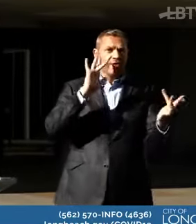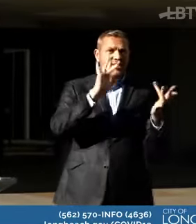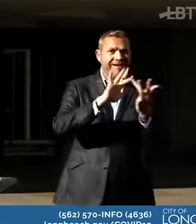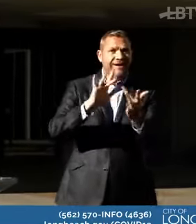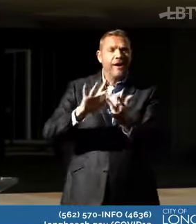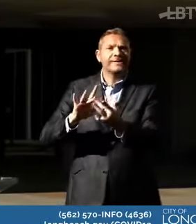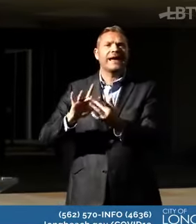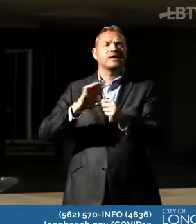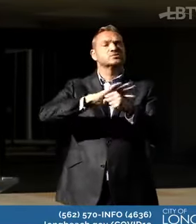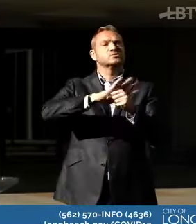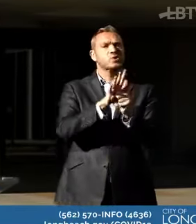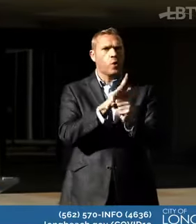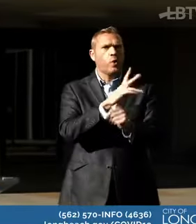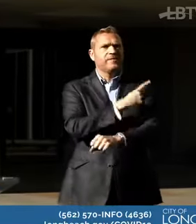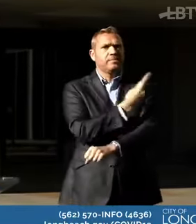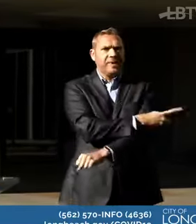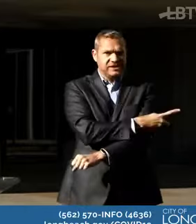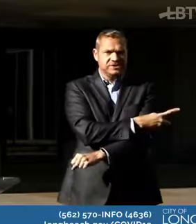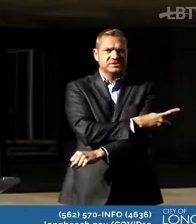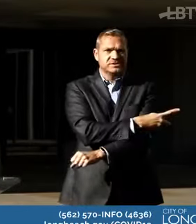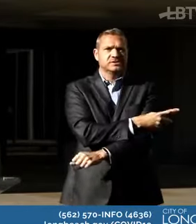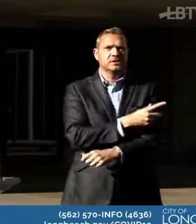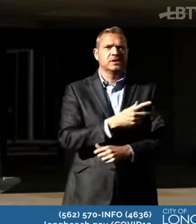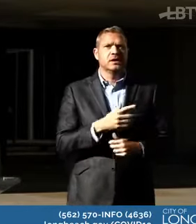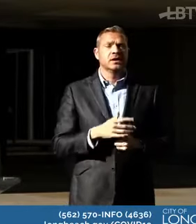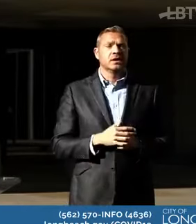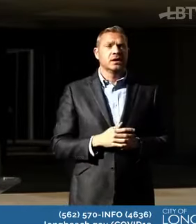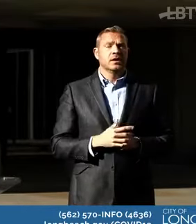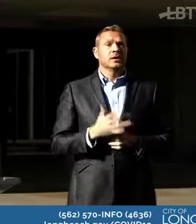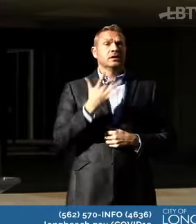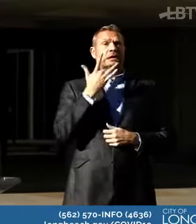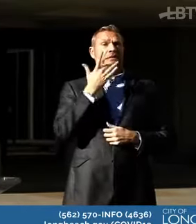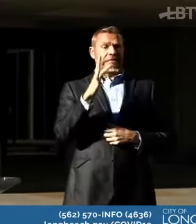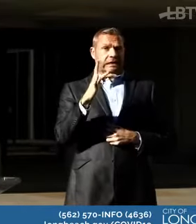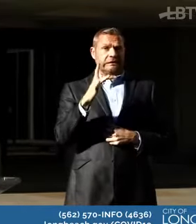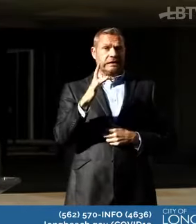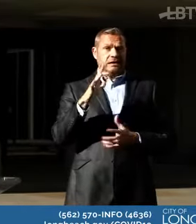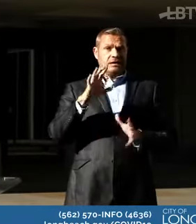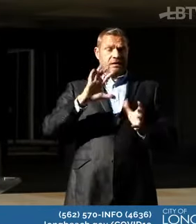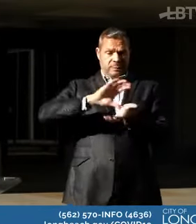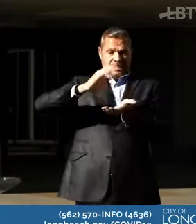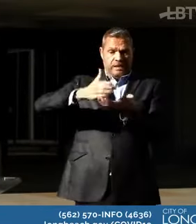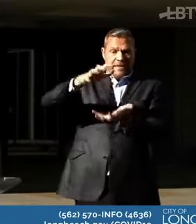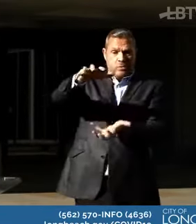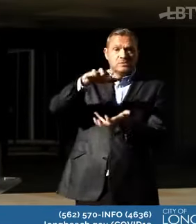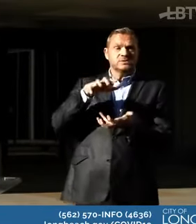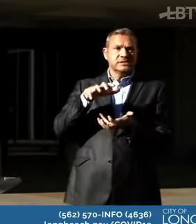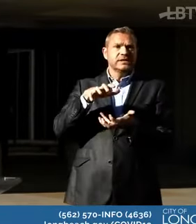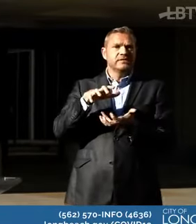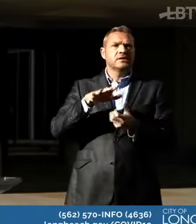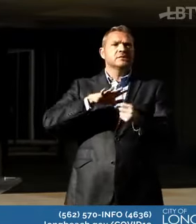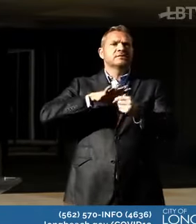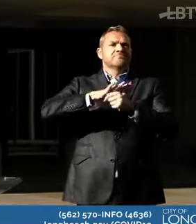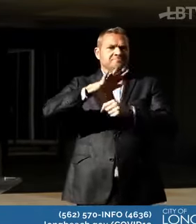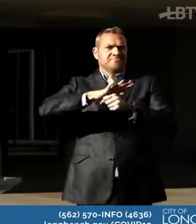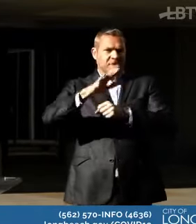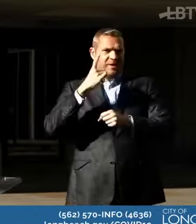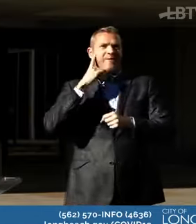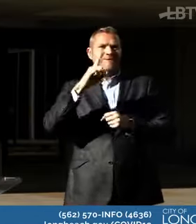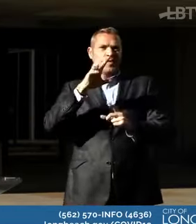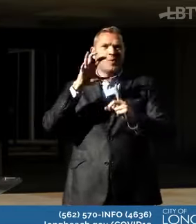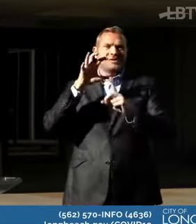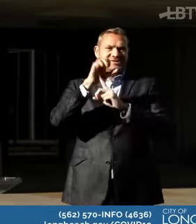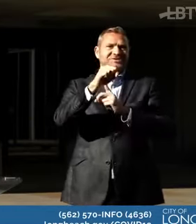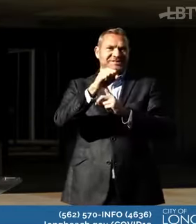COVID patients. And fortunately, the allotment that we received will enable us to achieve